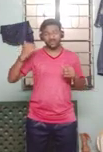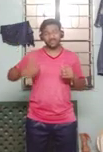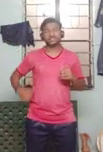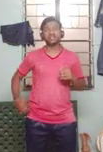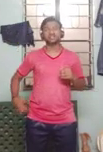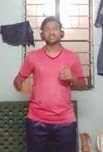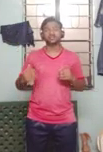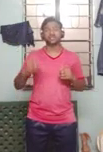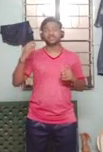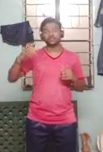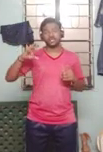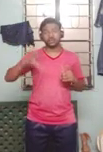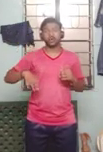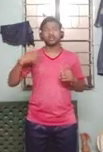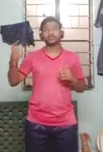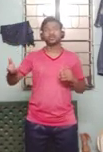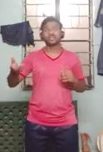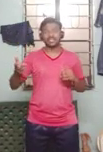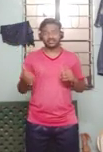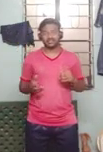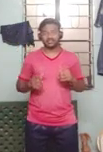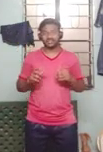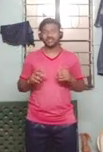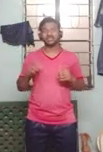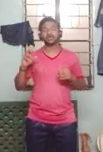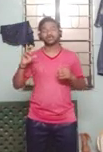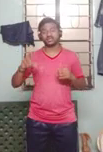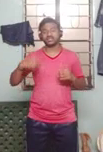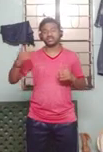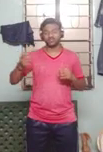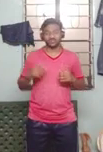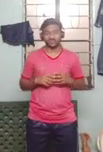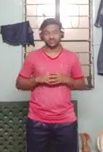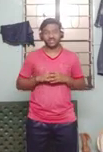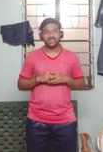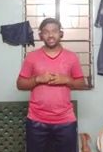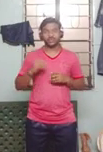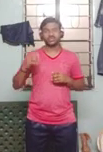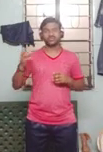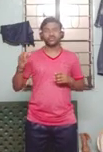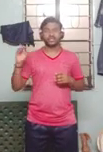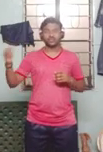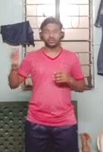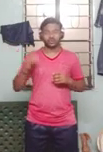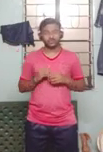in that cleanup method you can call up a cleanup method or cleanup sequence for that your object.